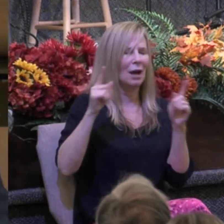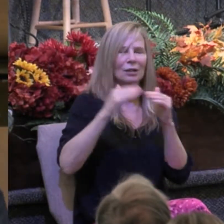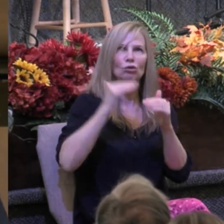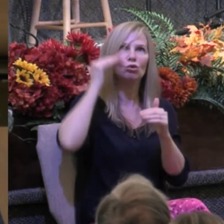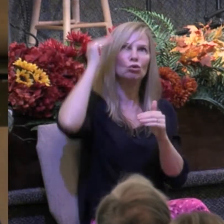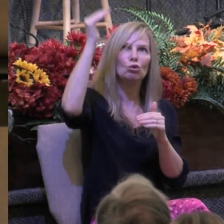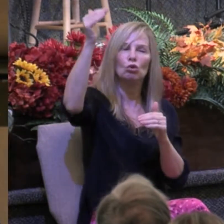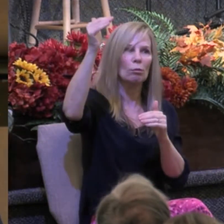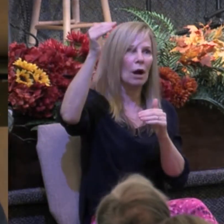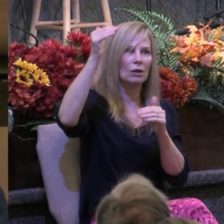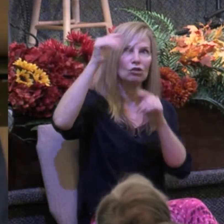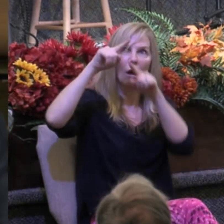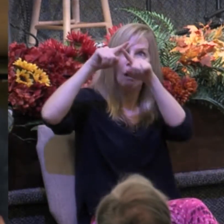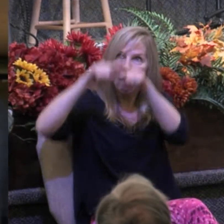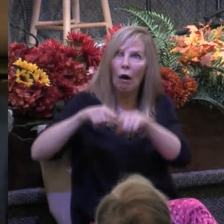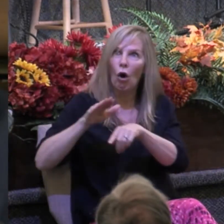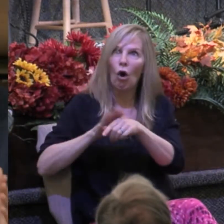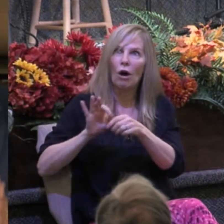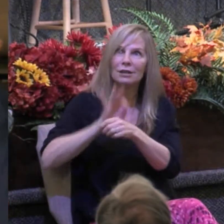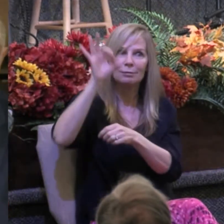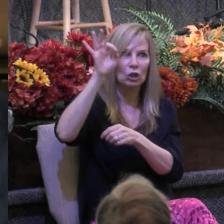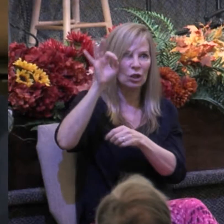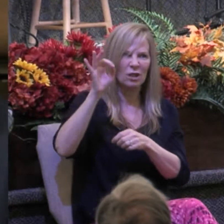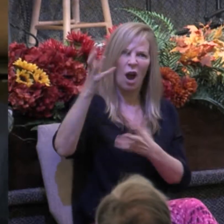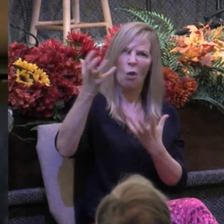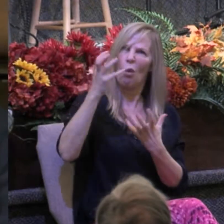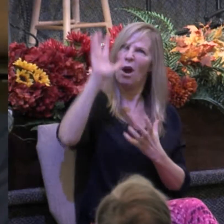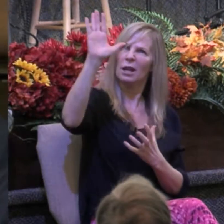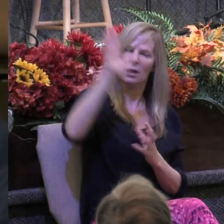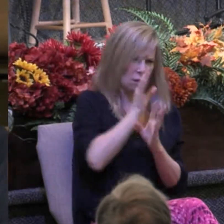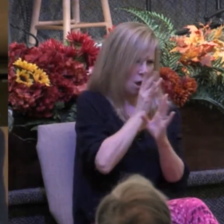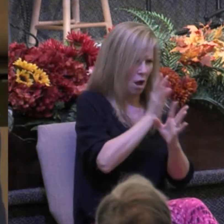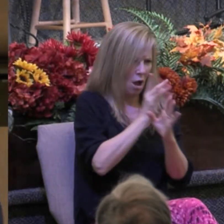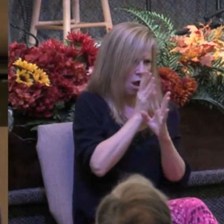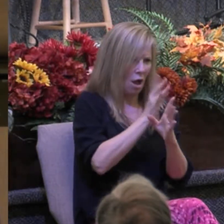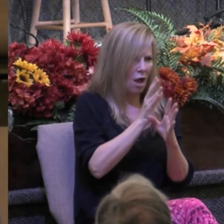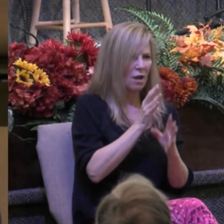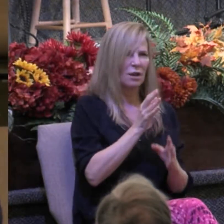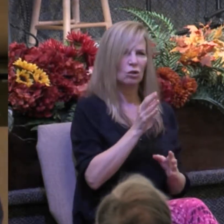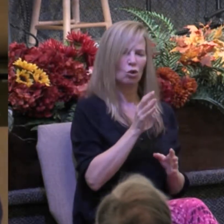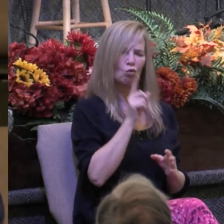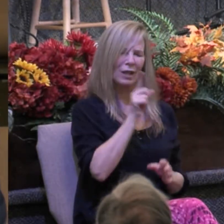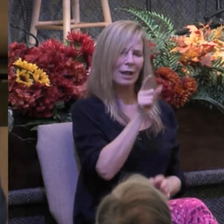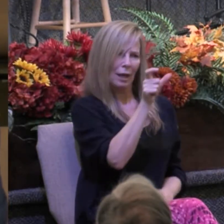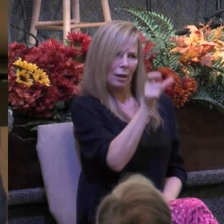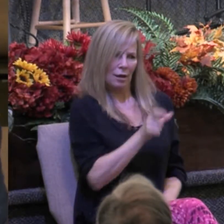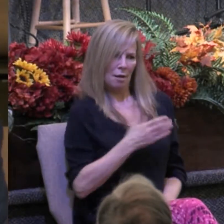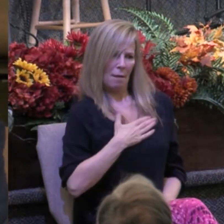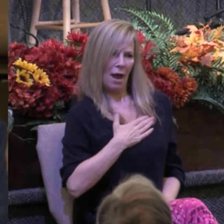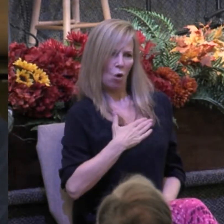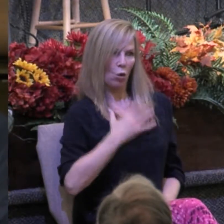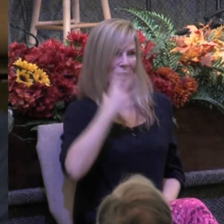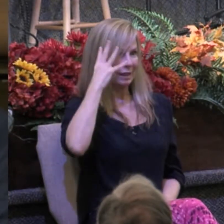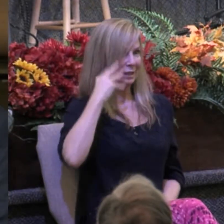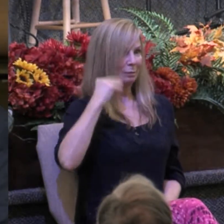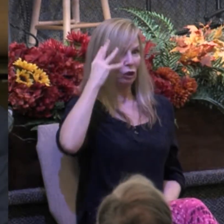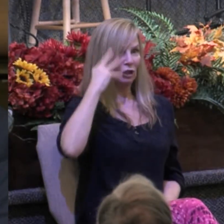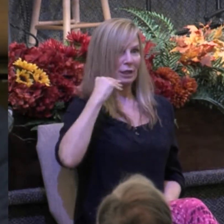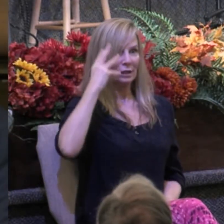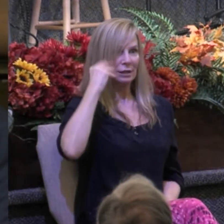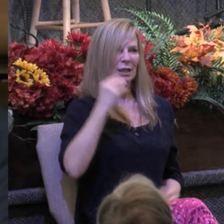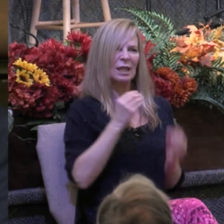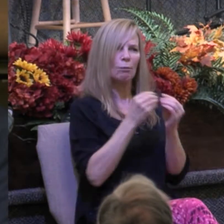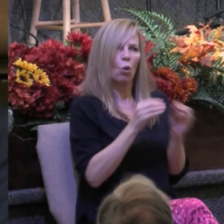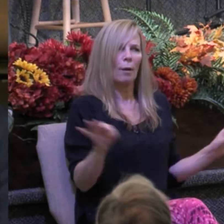and leading of the Holy Spirit is that personal experience is often elevated over the objective truth of